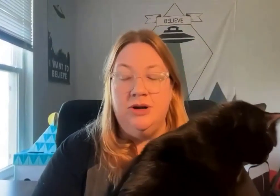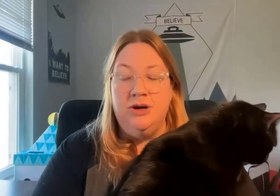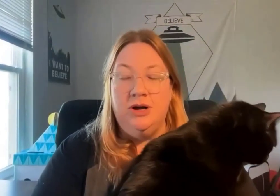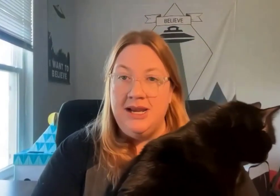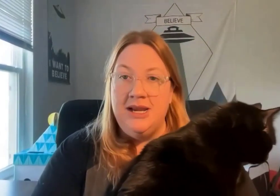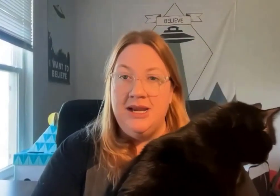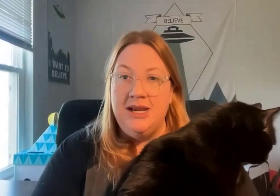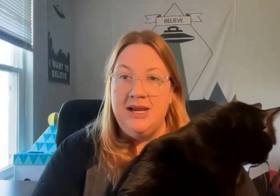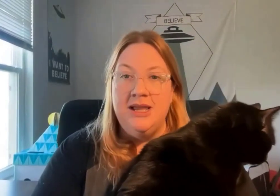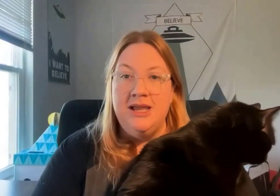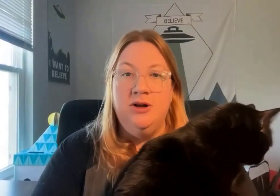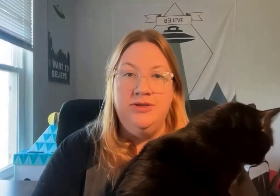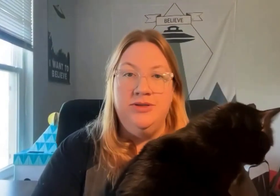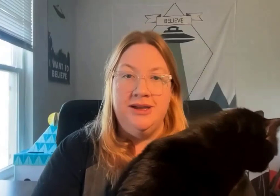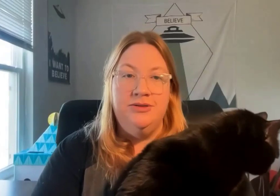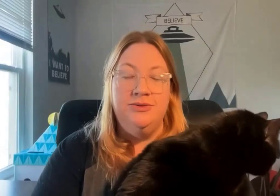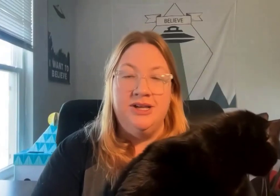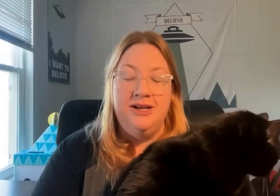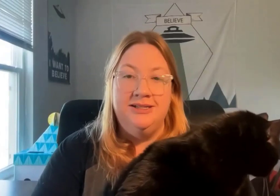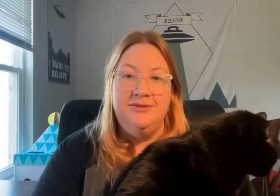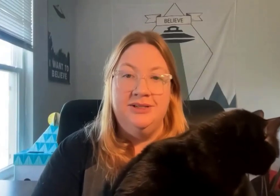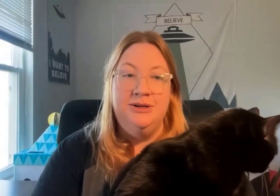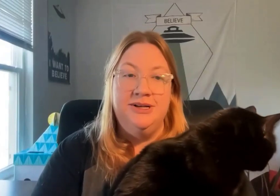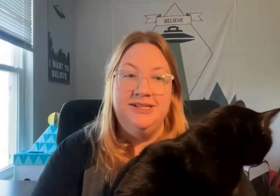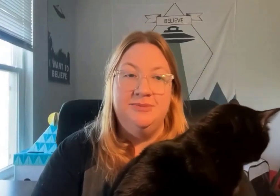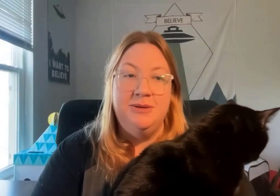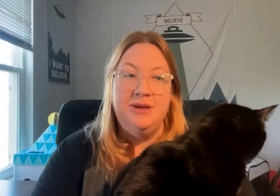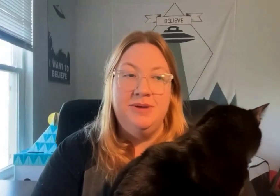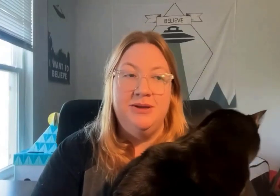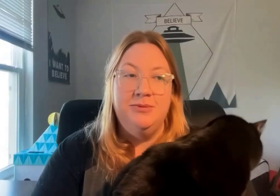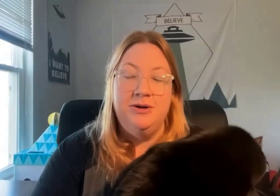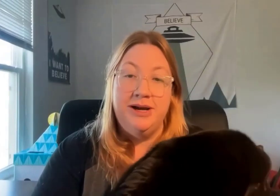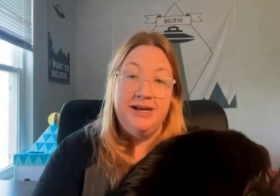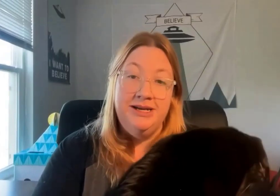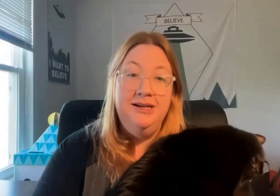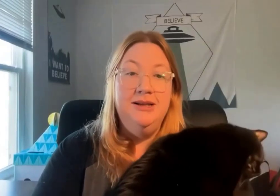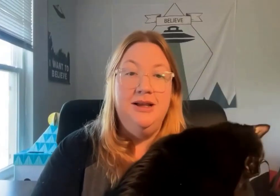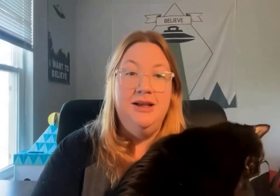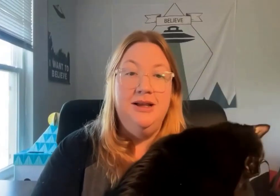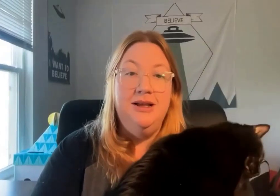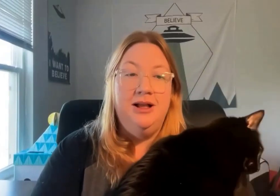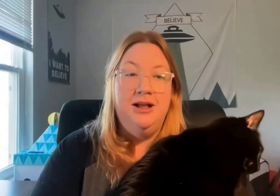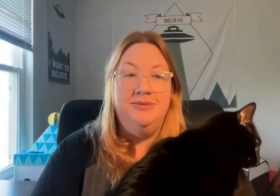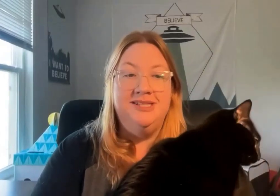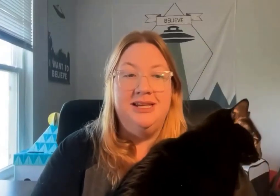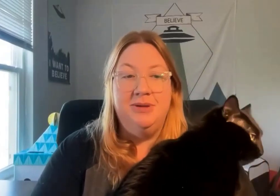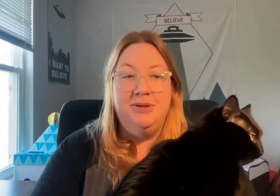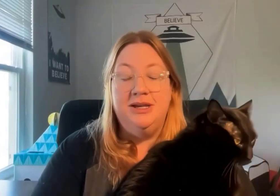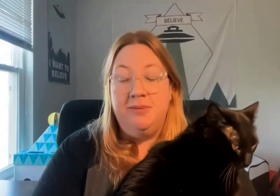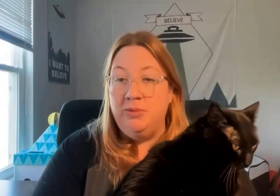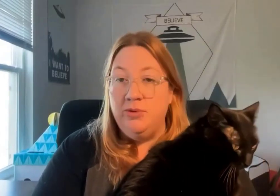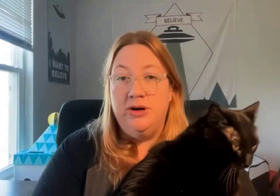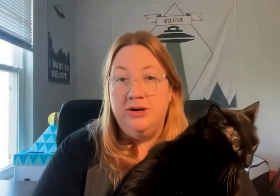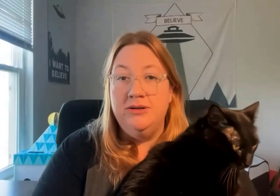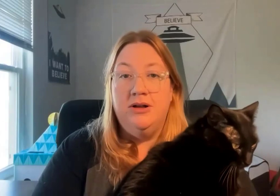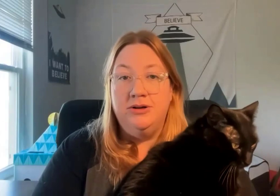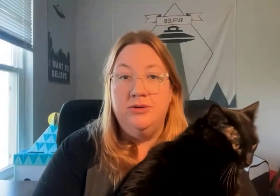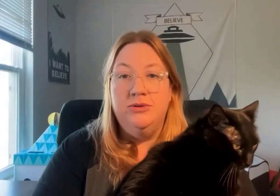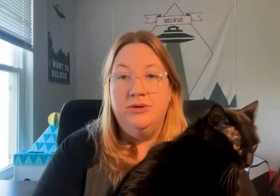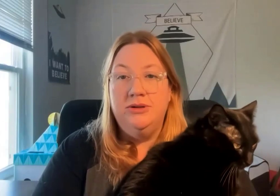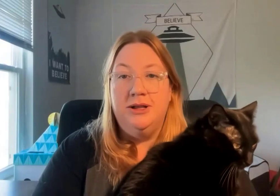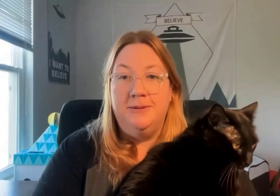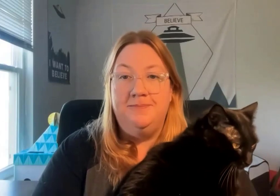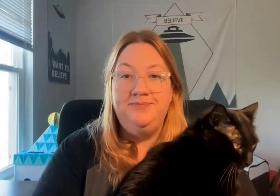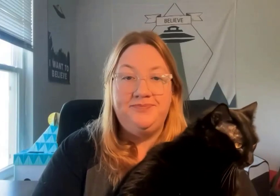to online and how could those kinds of experiences maybe be recreated. Just thinking maybe like Jamboard